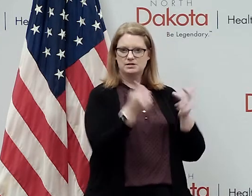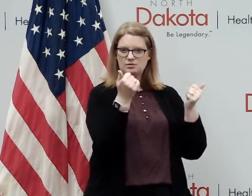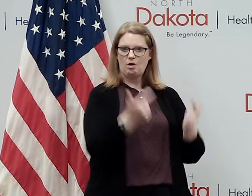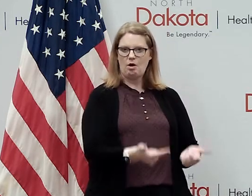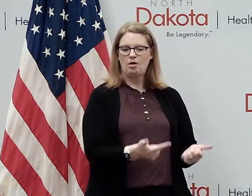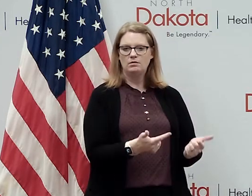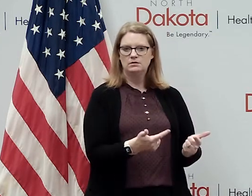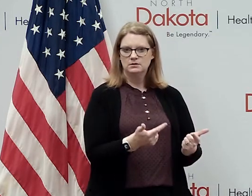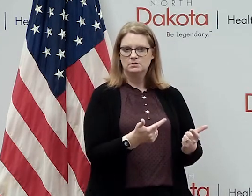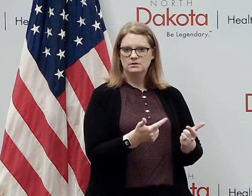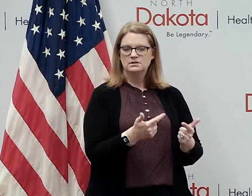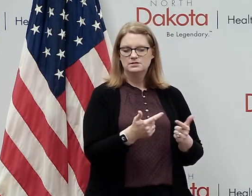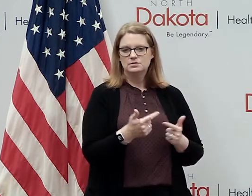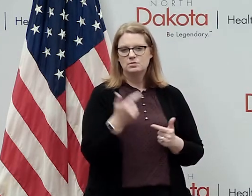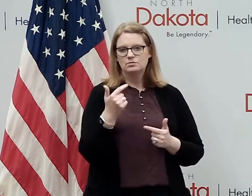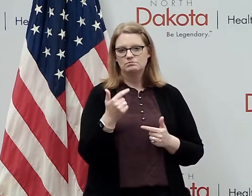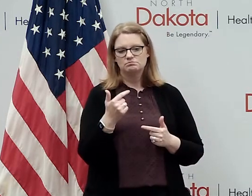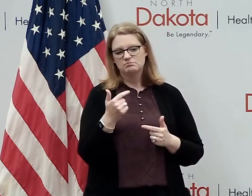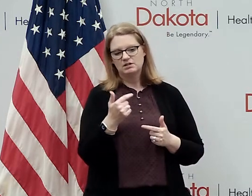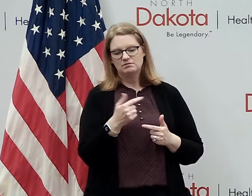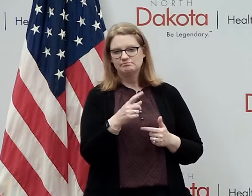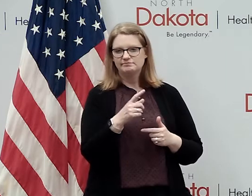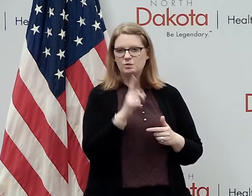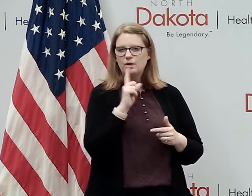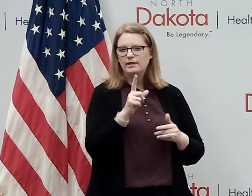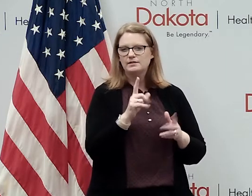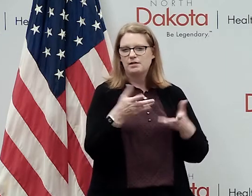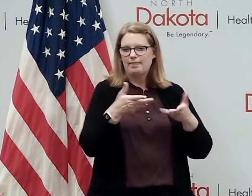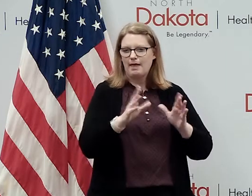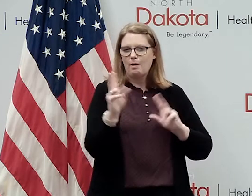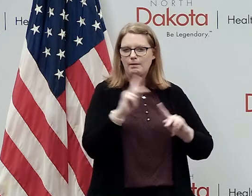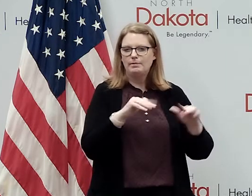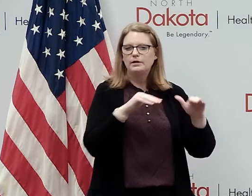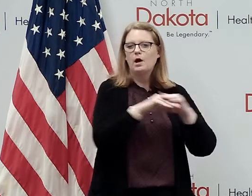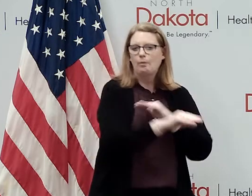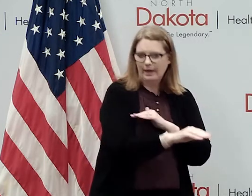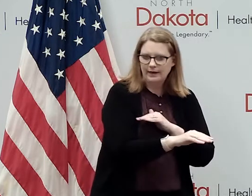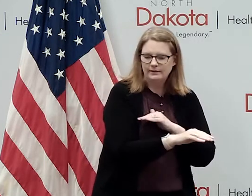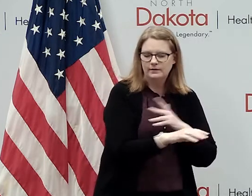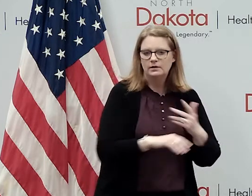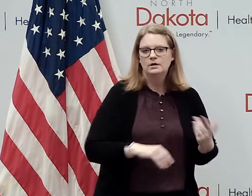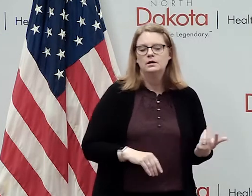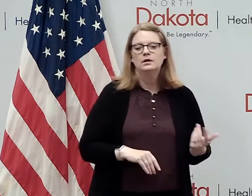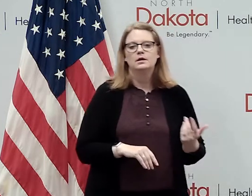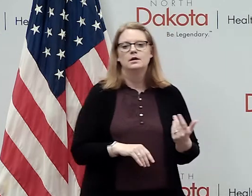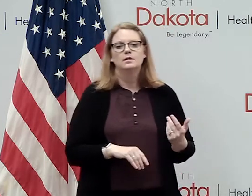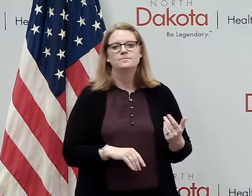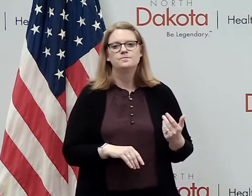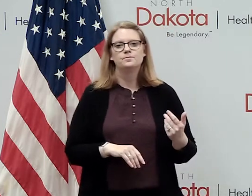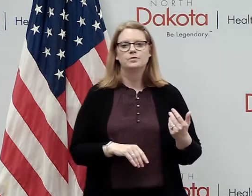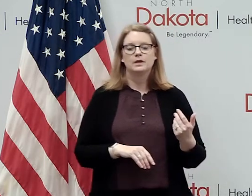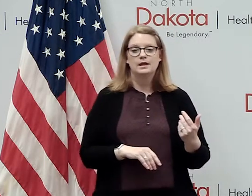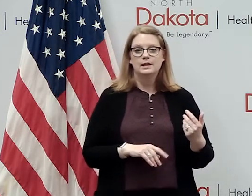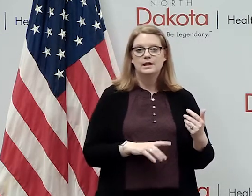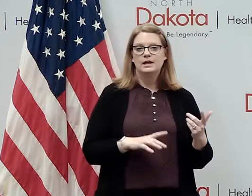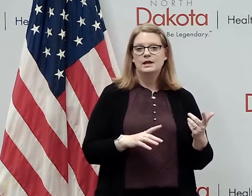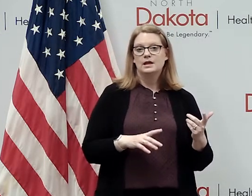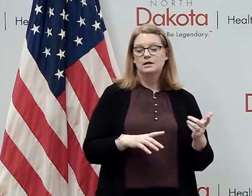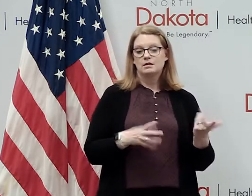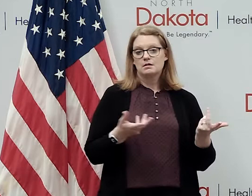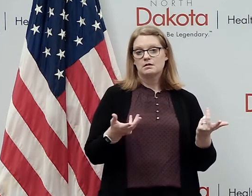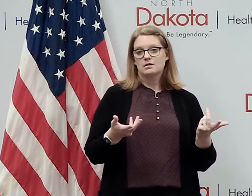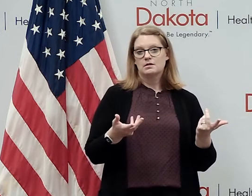the internal visitation that we are working to get set up. But meanwhile, if you've got a facility that